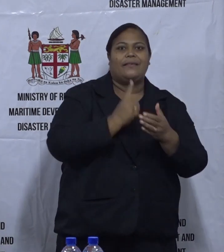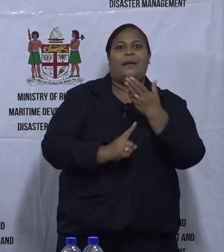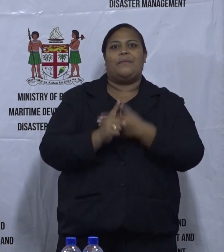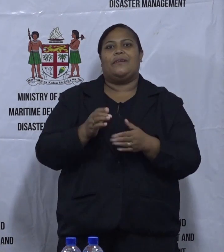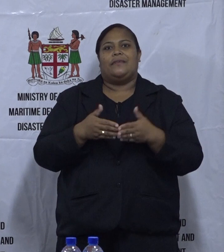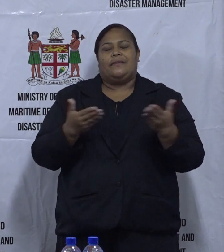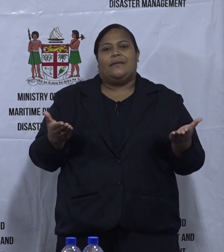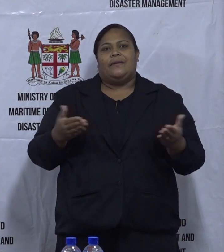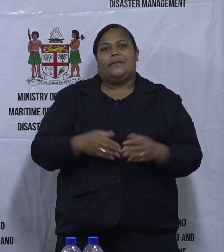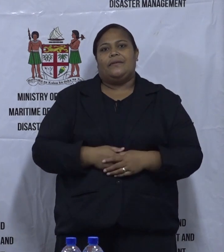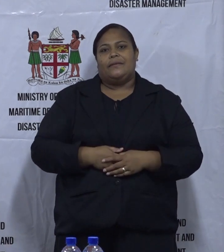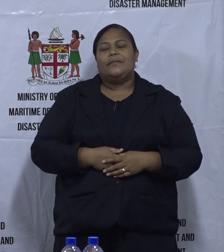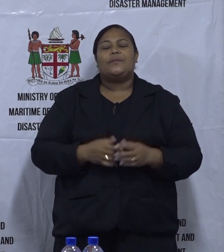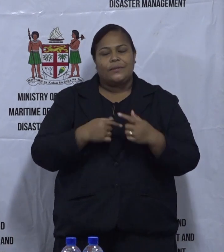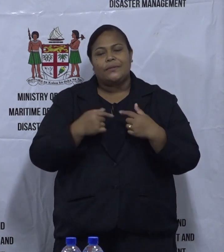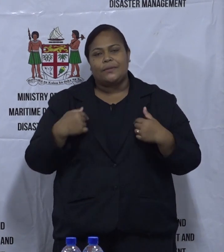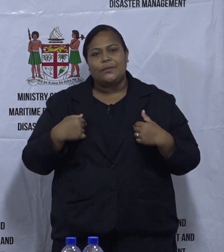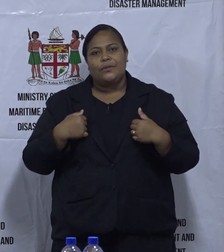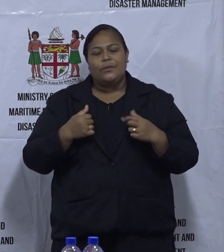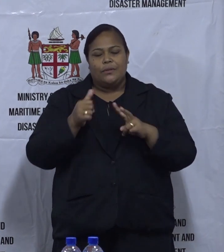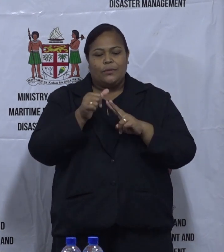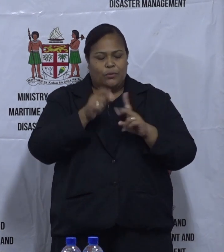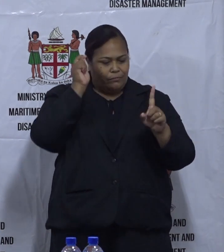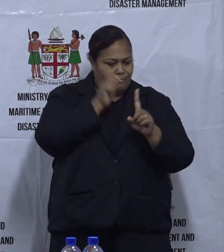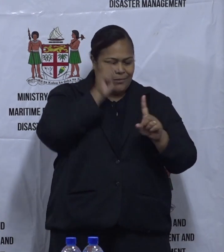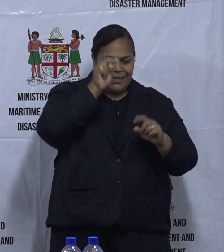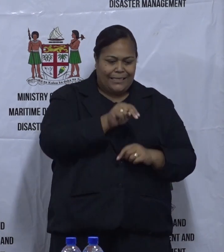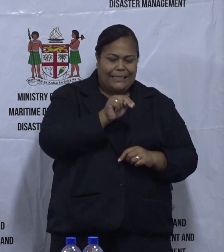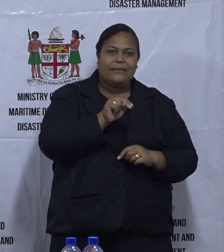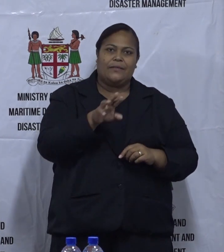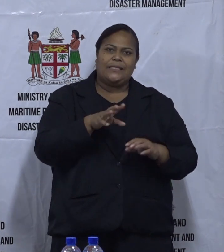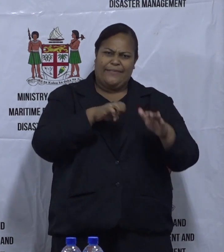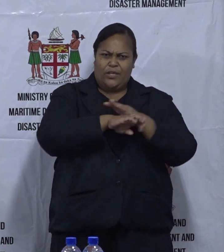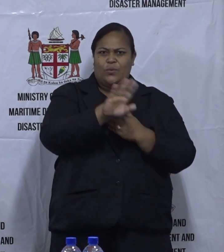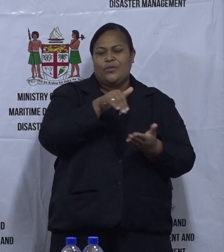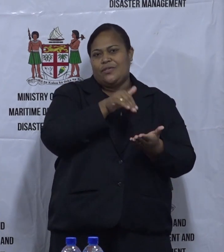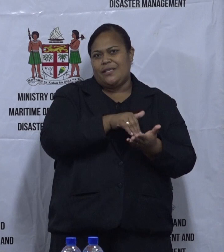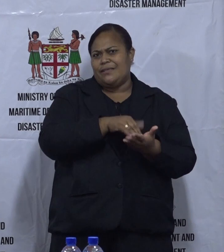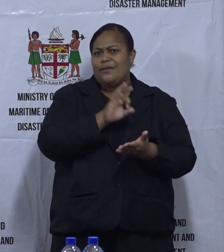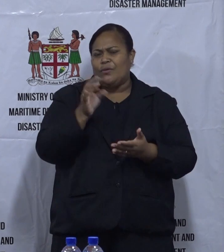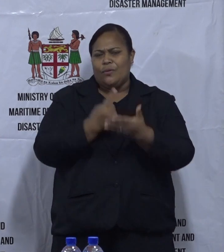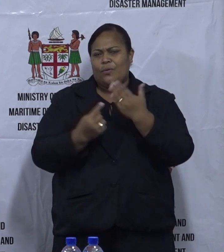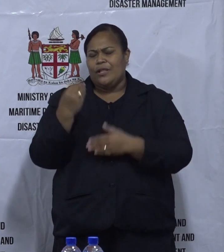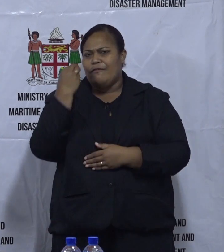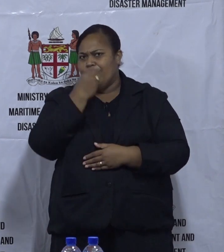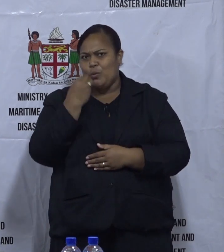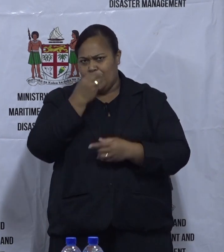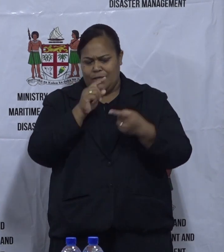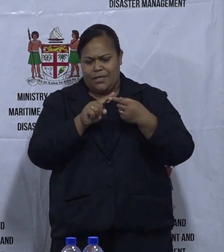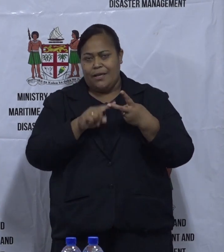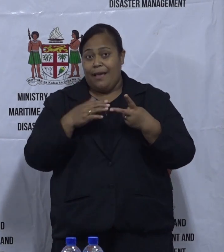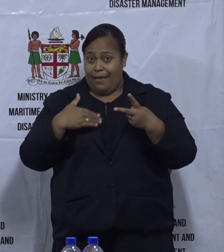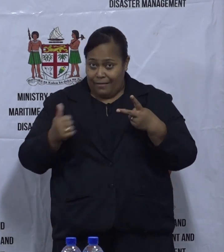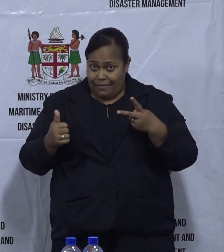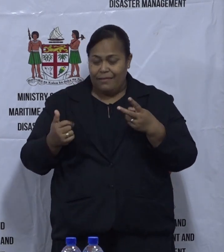But definitely we will look into the needs of the people in the evacuation centers, not only food, but of course health